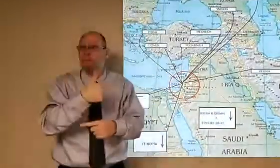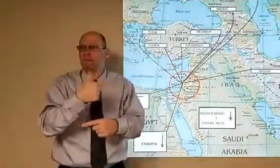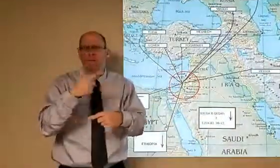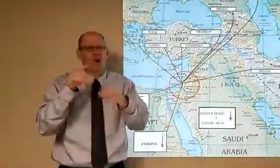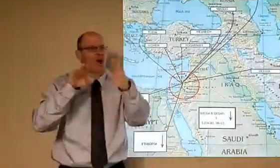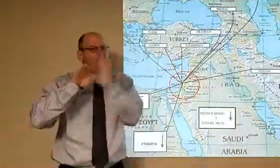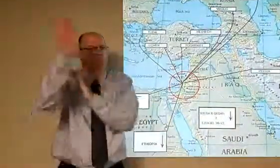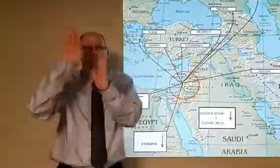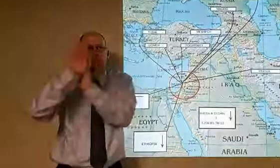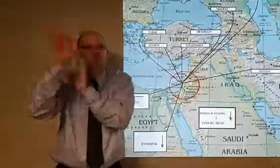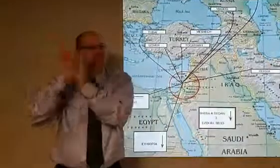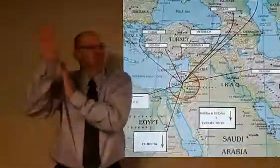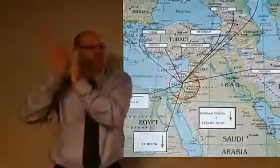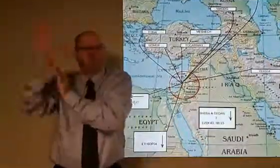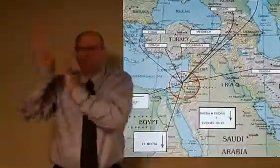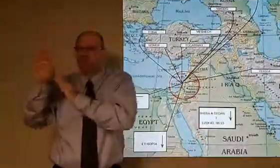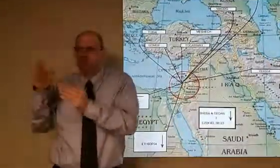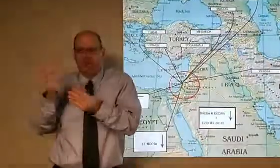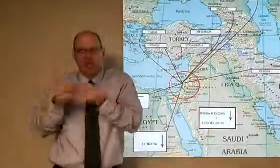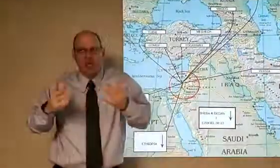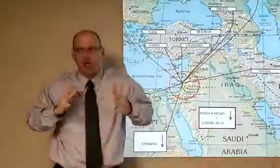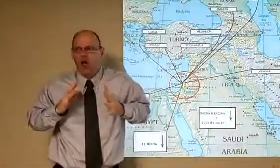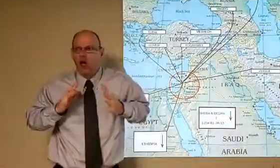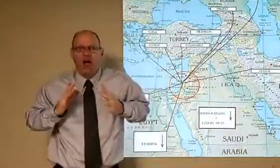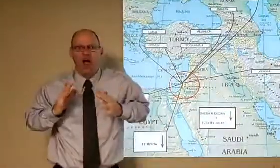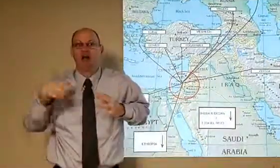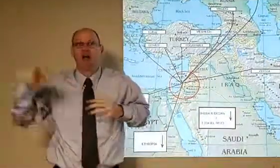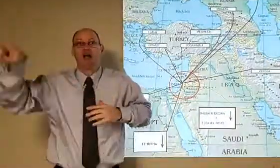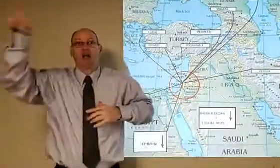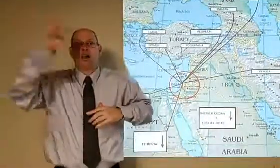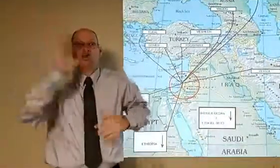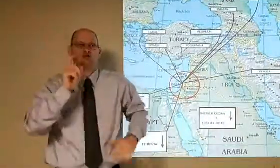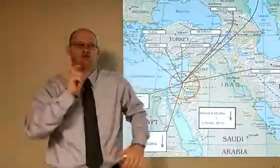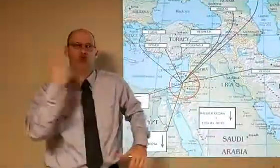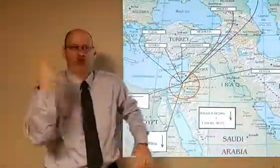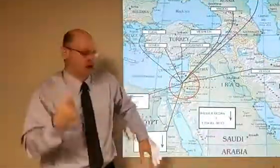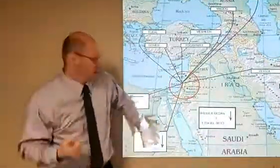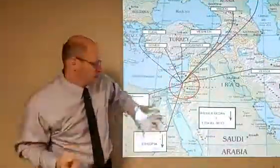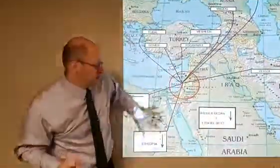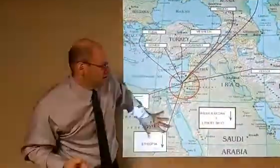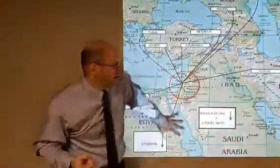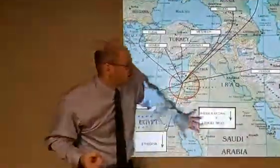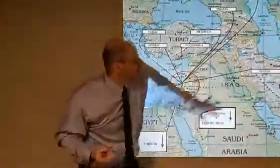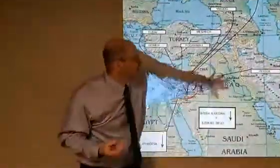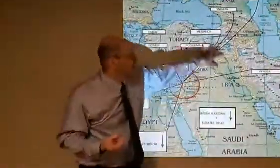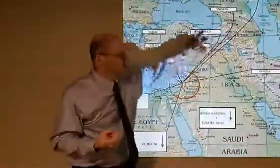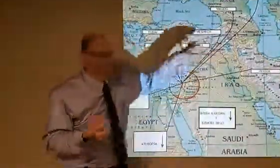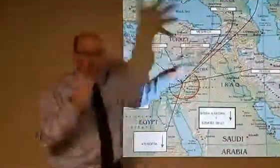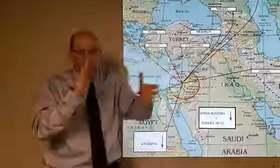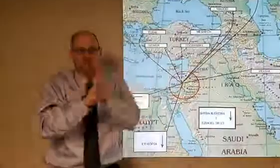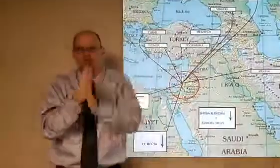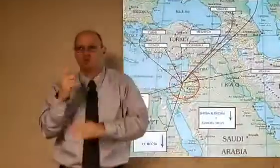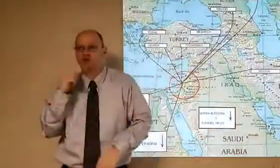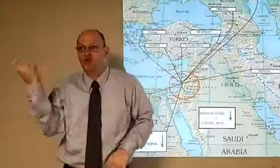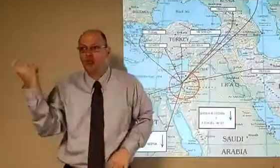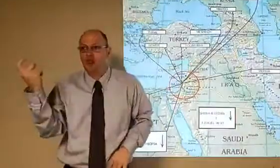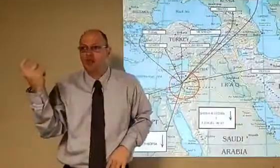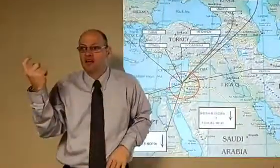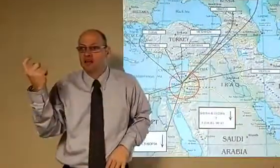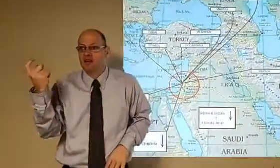future. This is just a very awesome thing, how Israel has developed. And so these far countries around them are very jealous